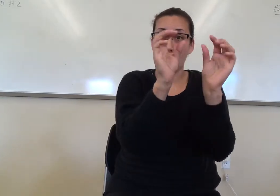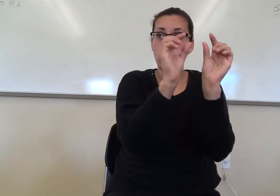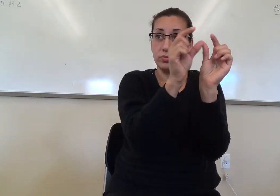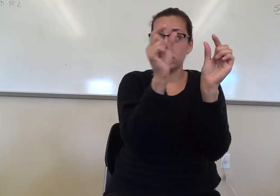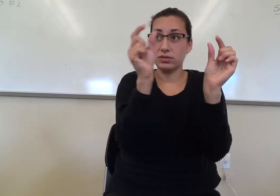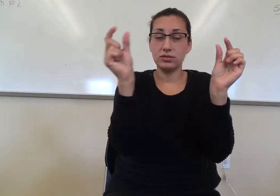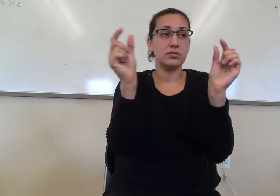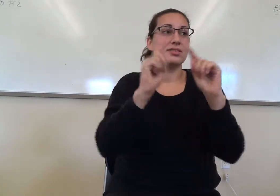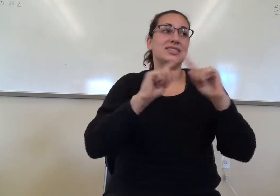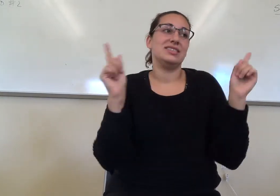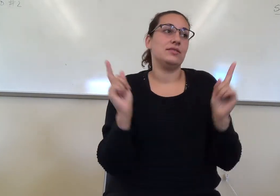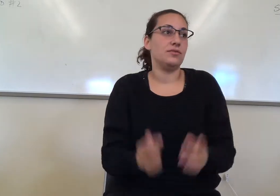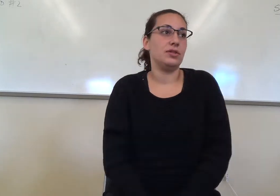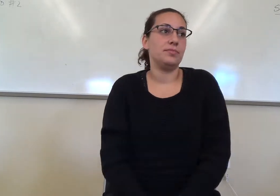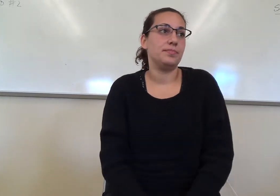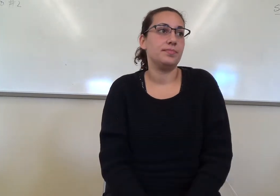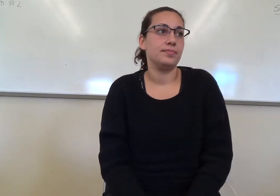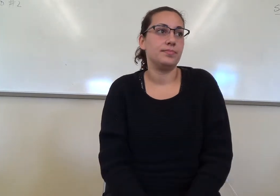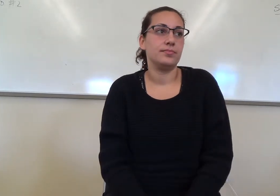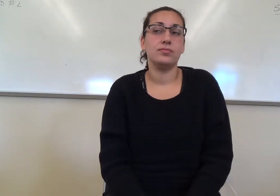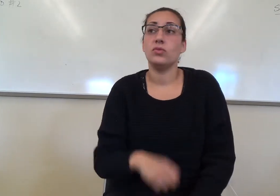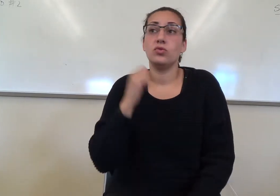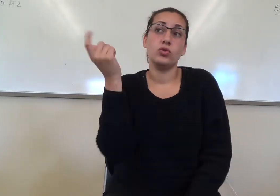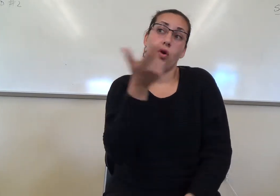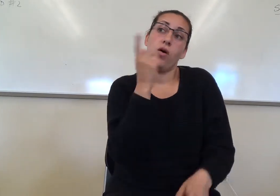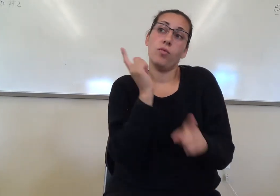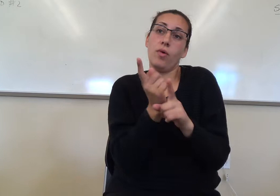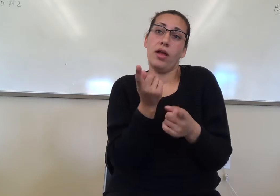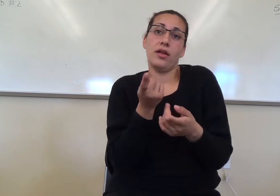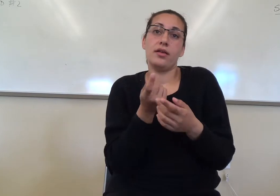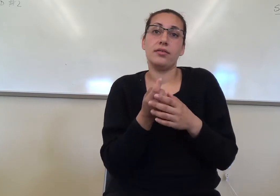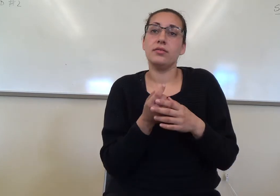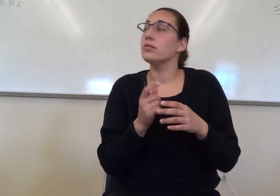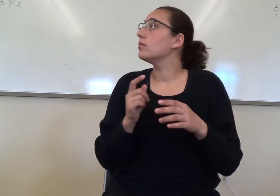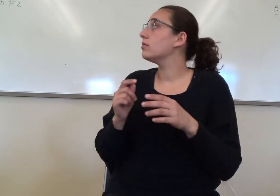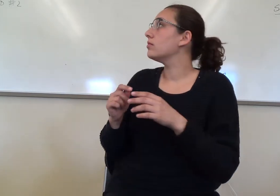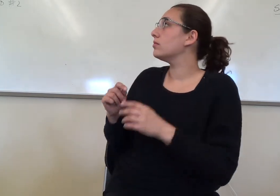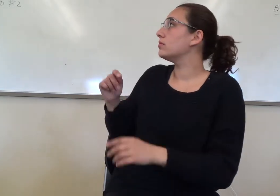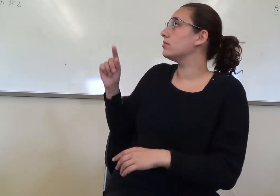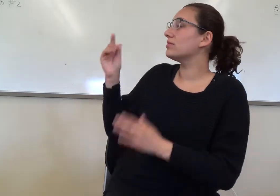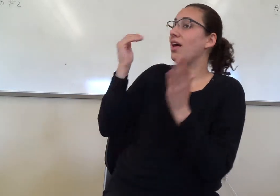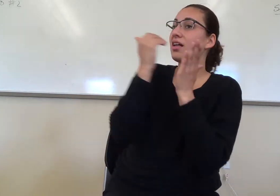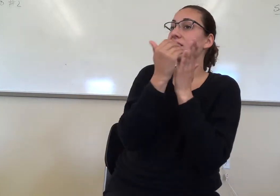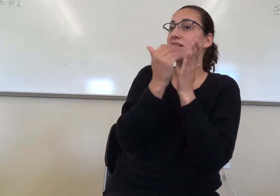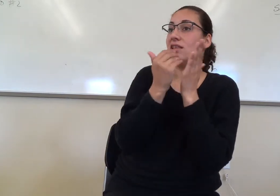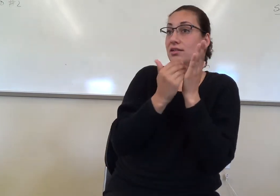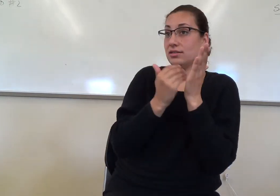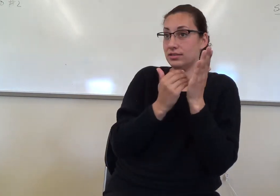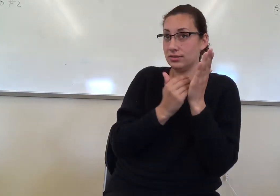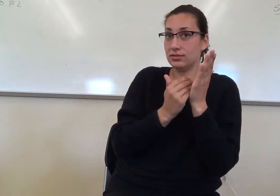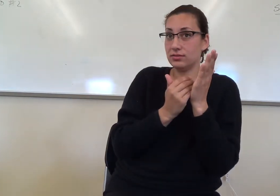all of you are, in a sense, are right. This is a list of what seems to